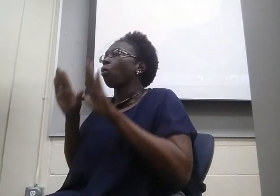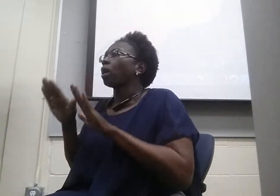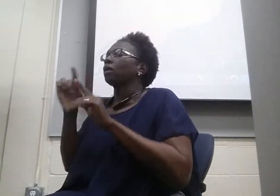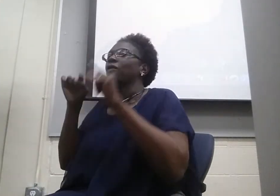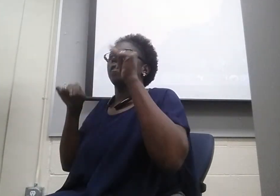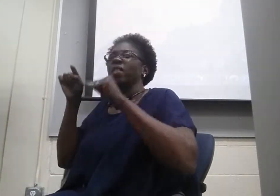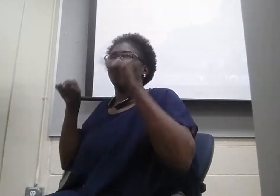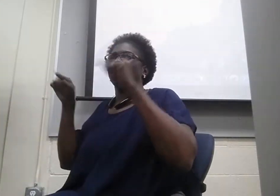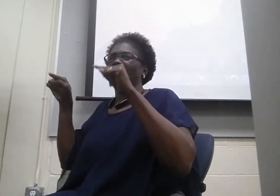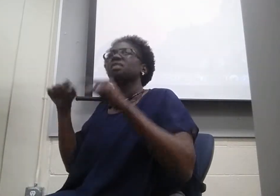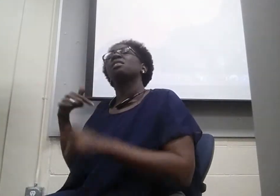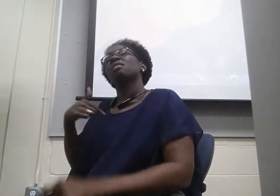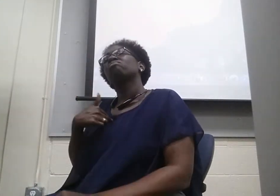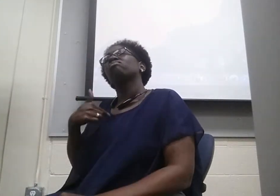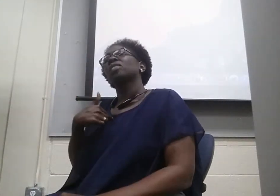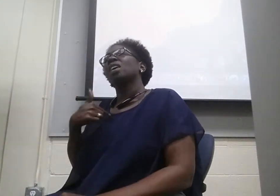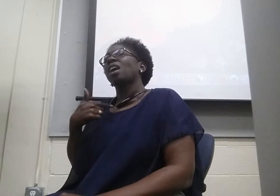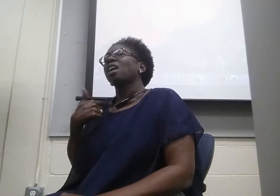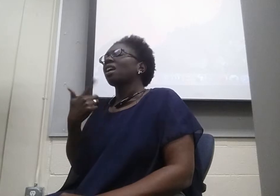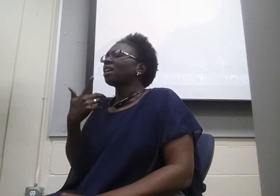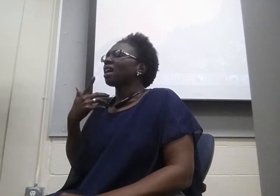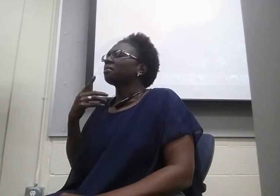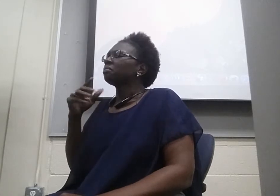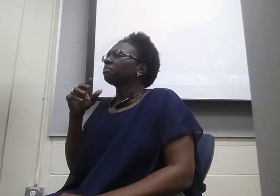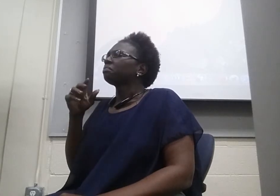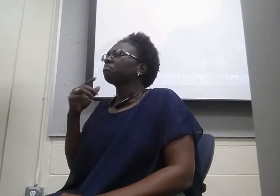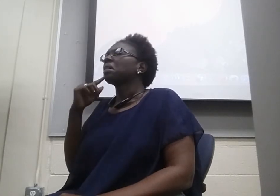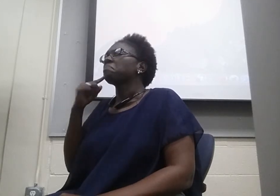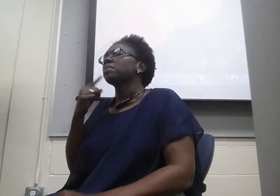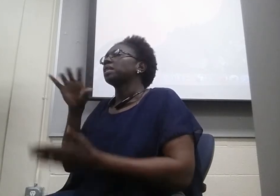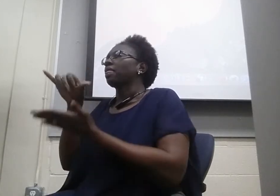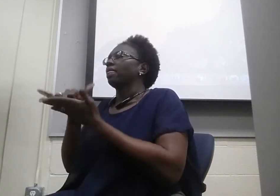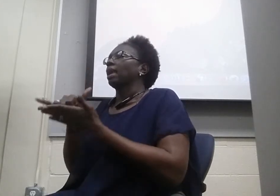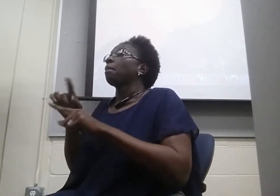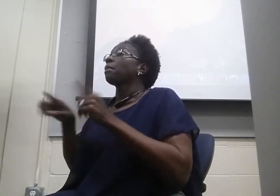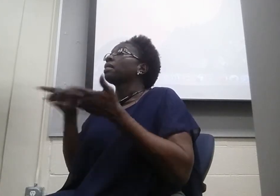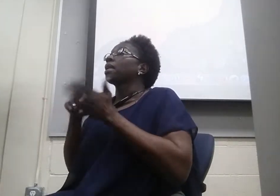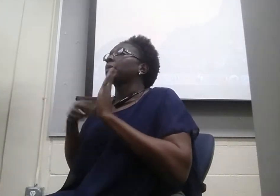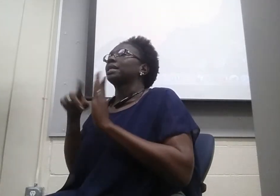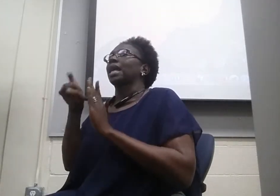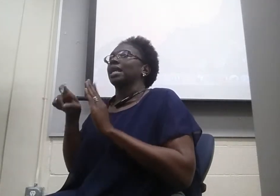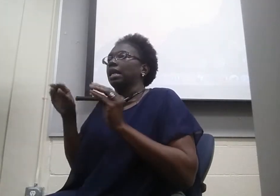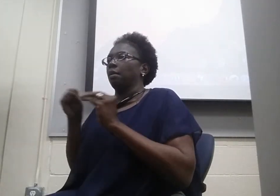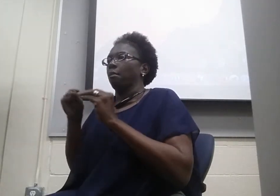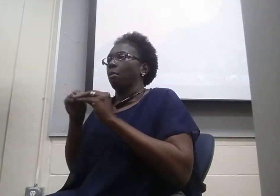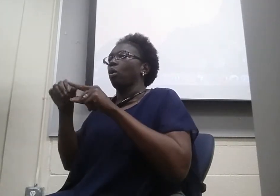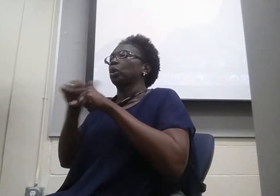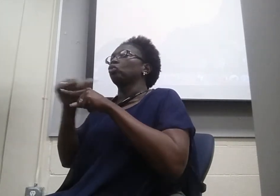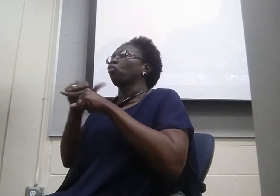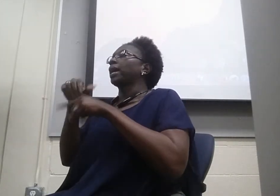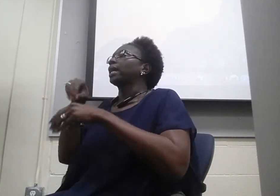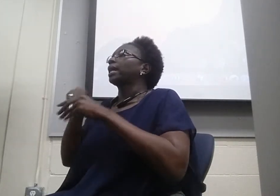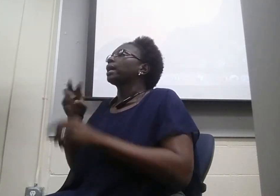that. But that means me training myself more in watercolor, which I haven't given myself the time or the focus to